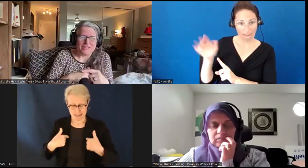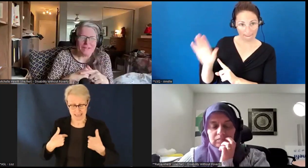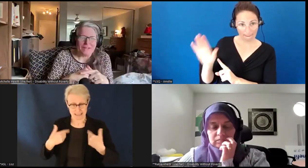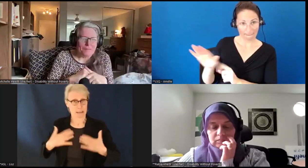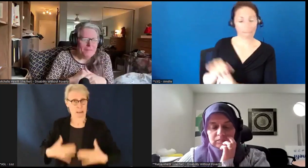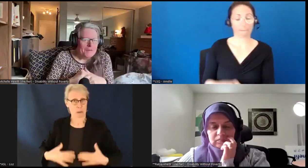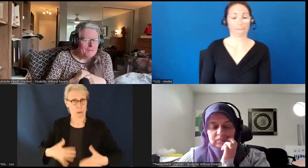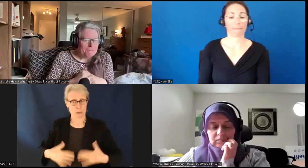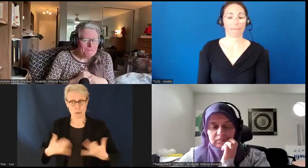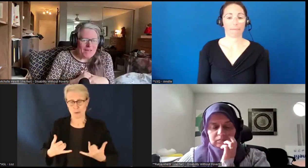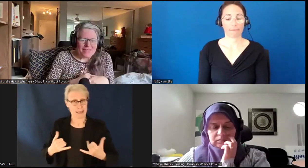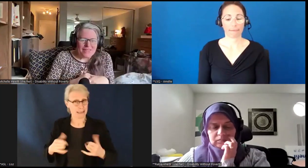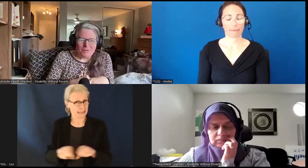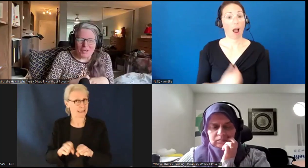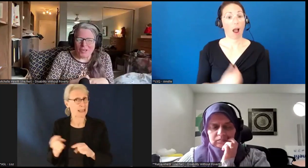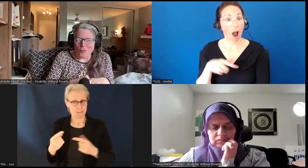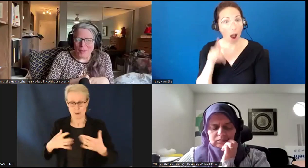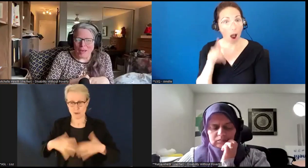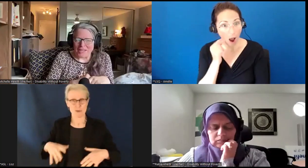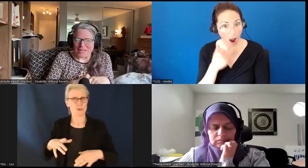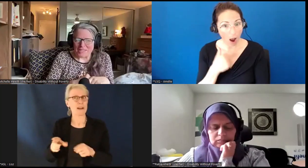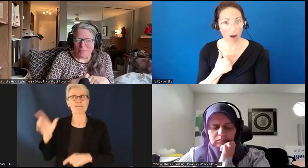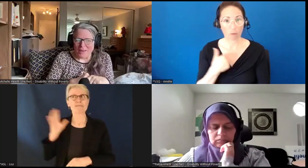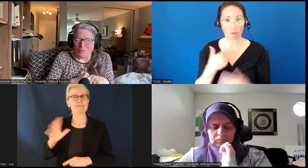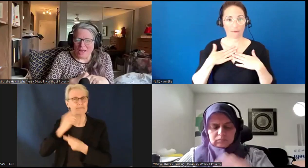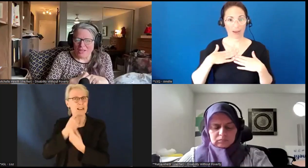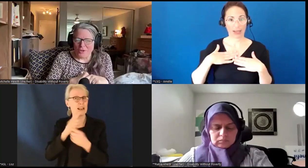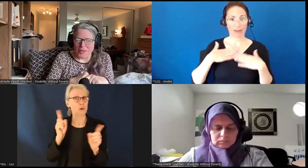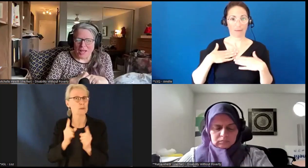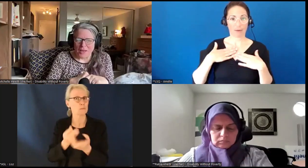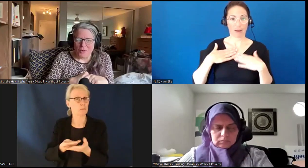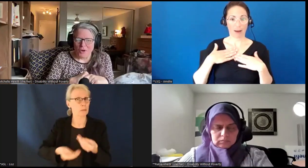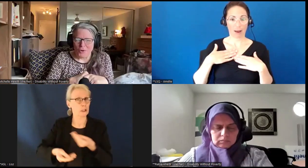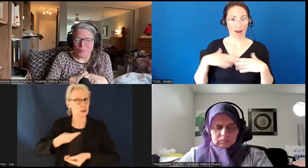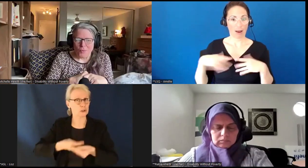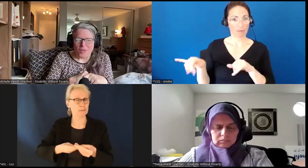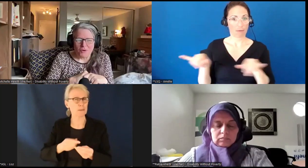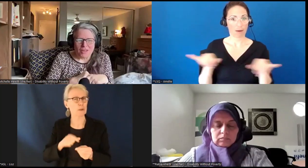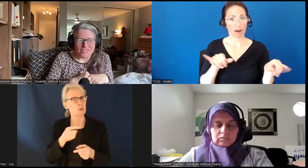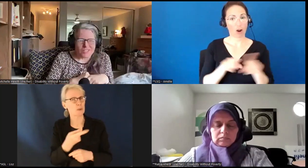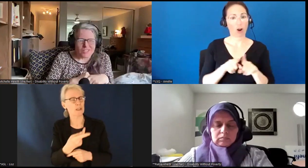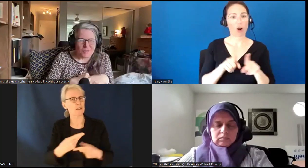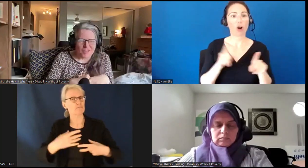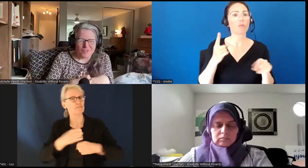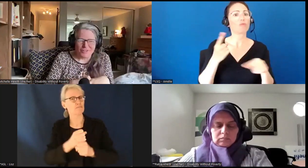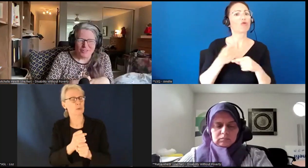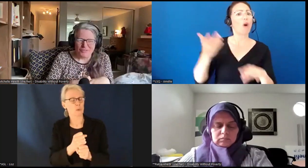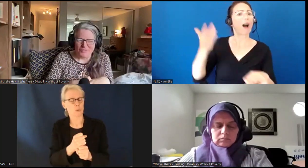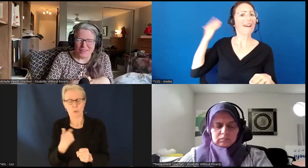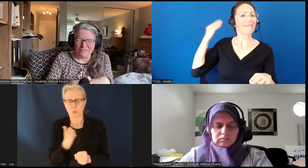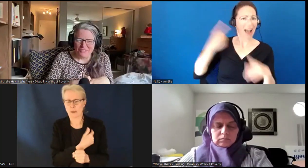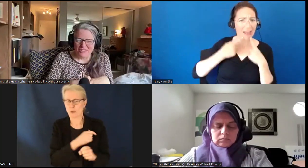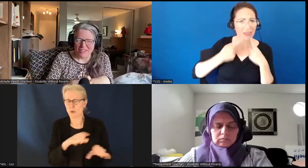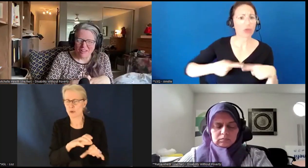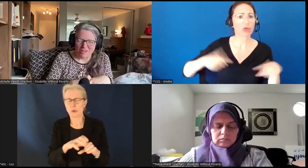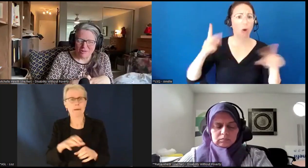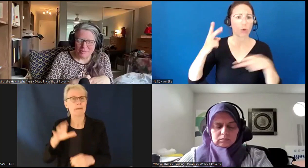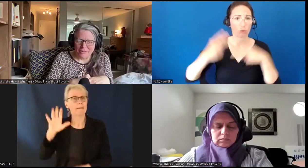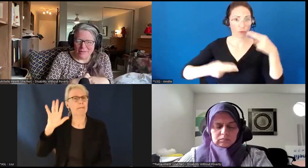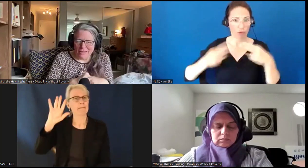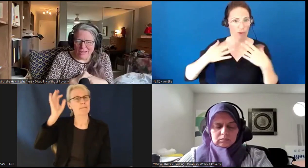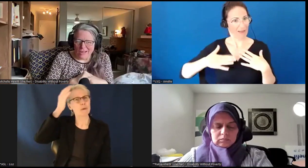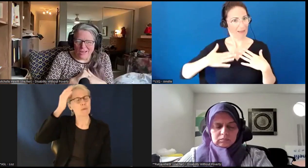budget. So I think we can go back and explain where you and I were. We were in something called the federal